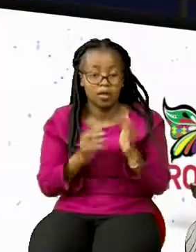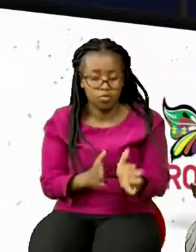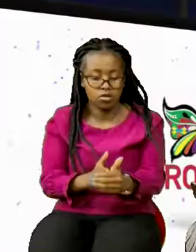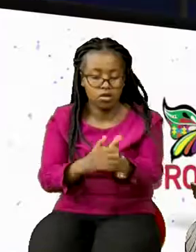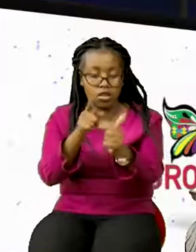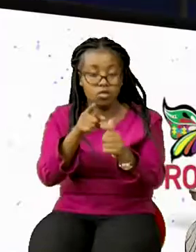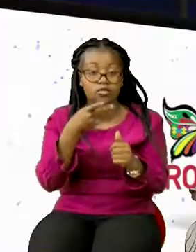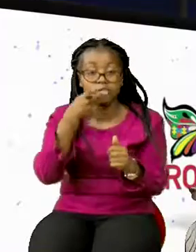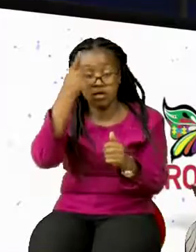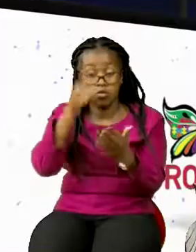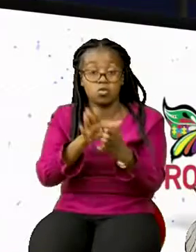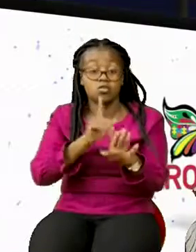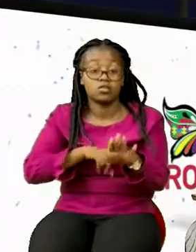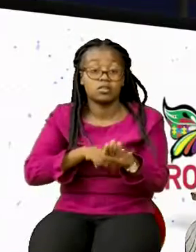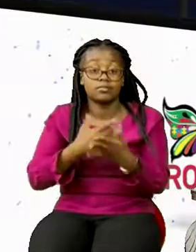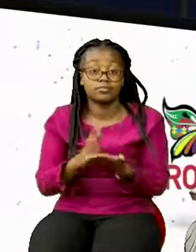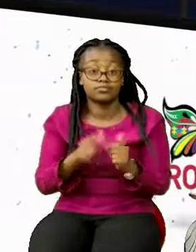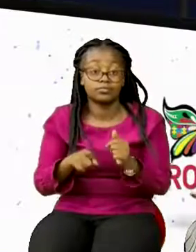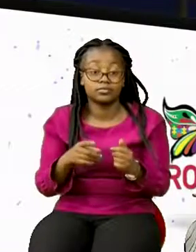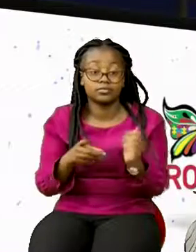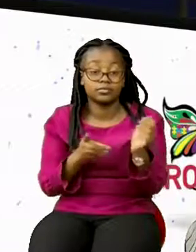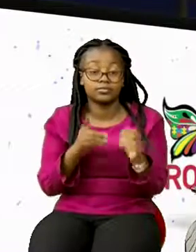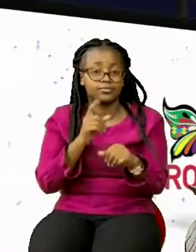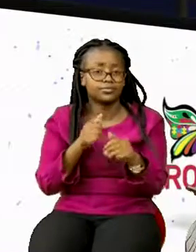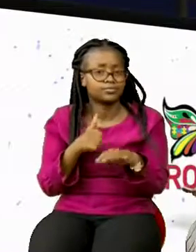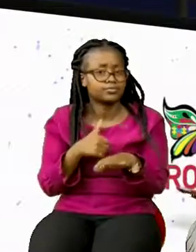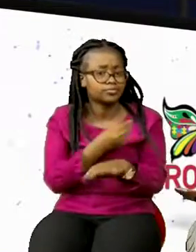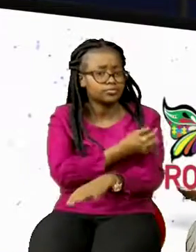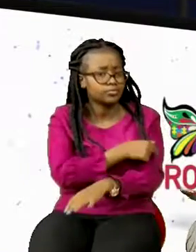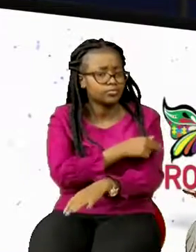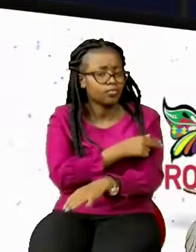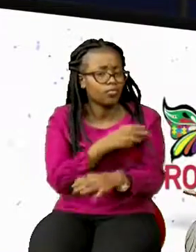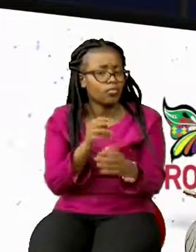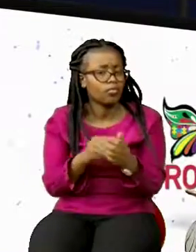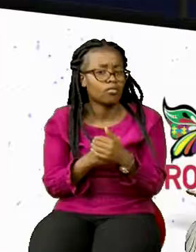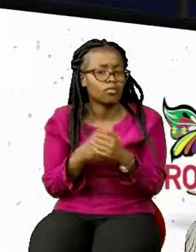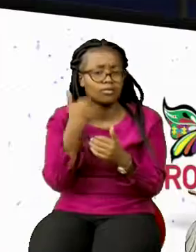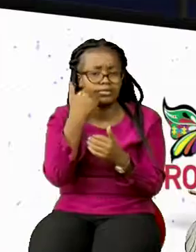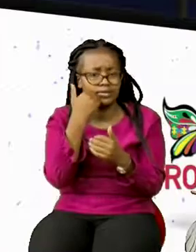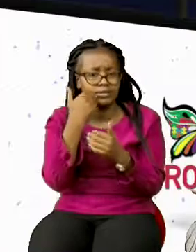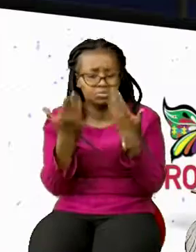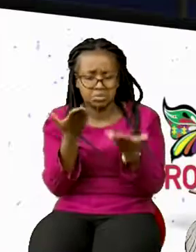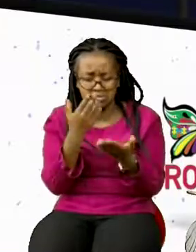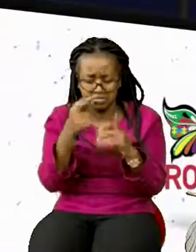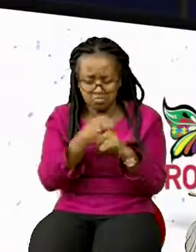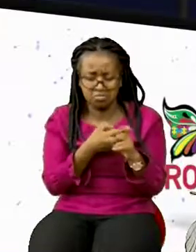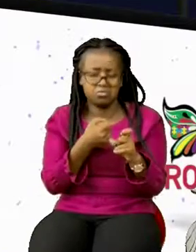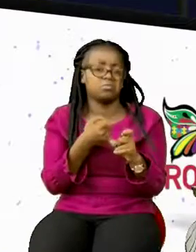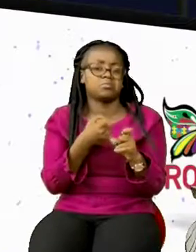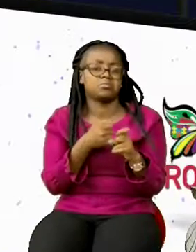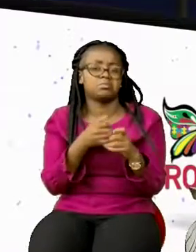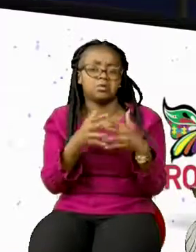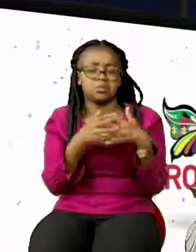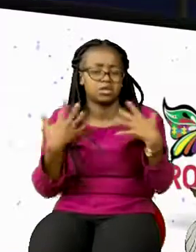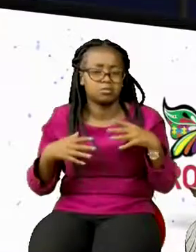you as a parent. Most of the time, some of these diseases, we think of them like a white society kind of disease, but we live with it. It's